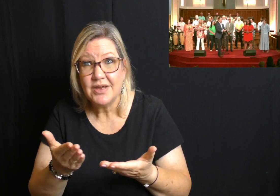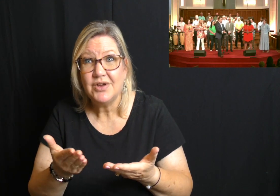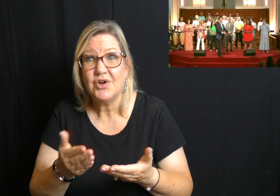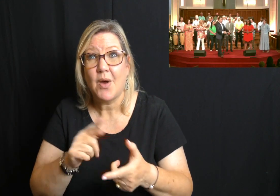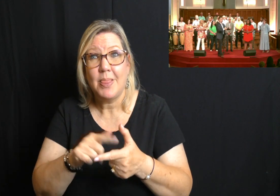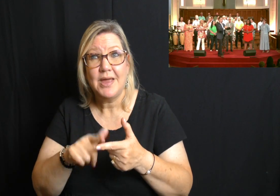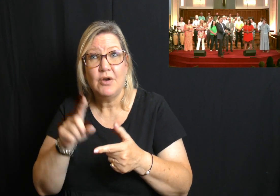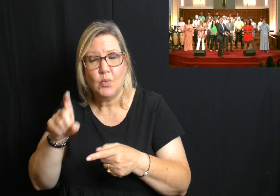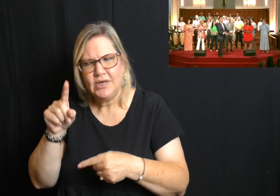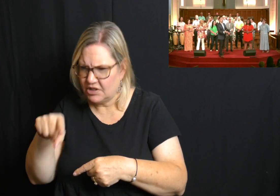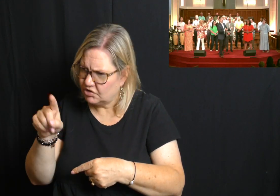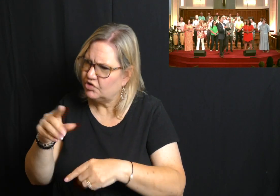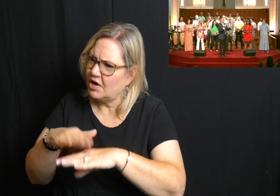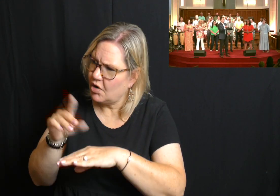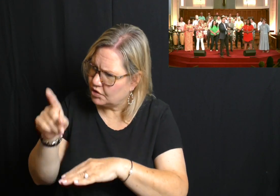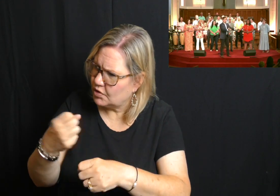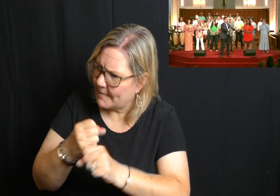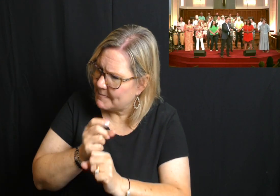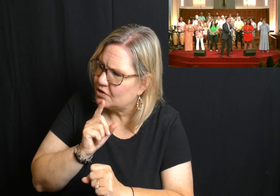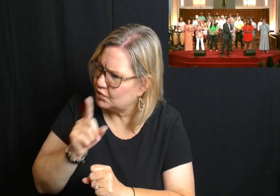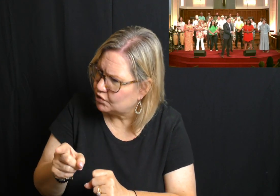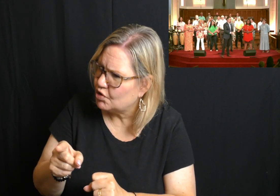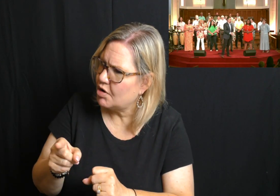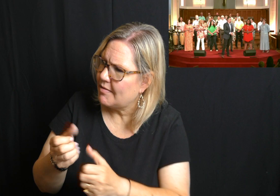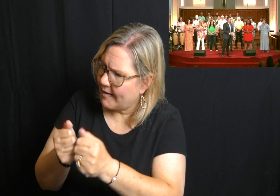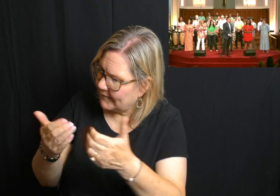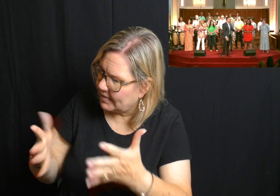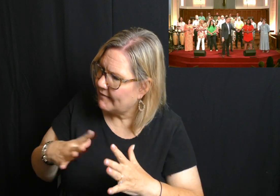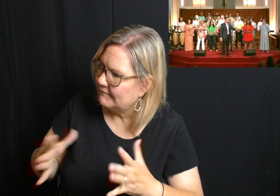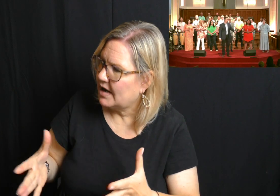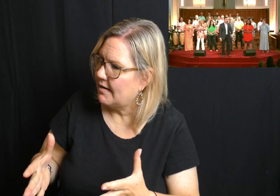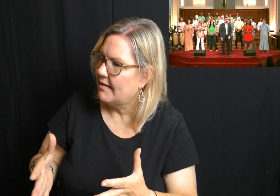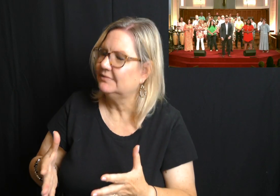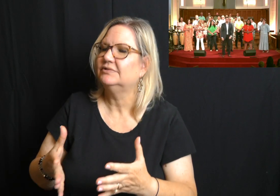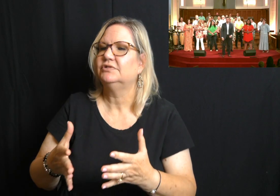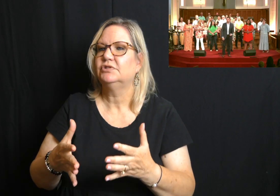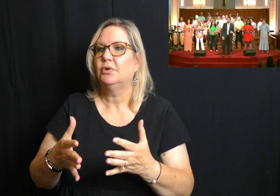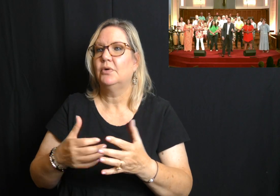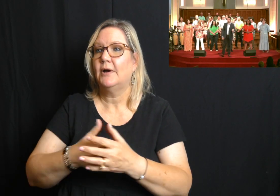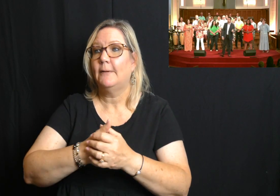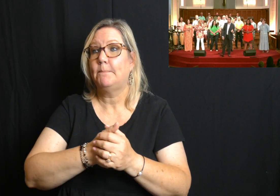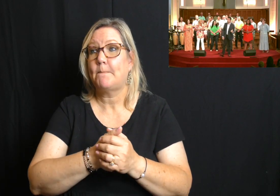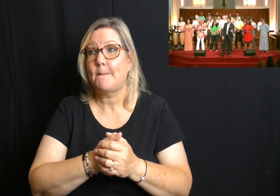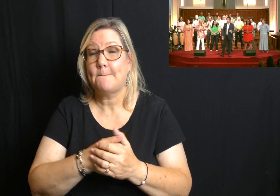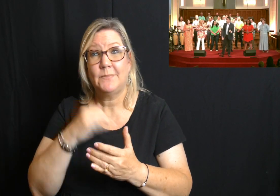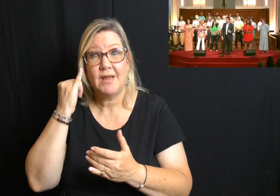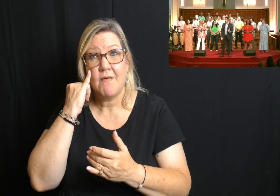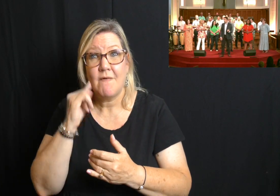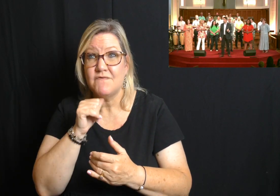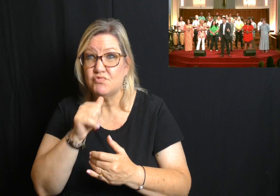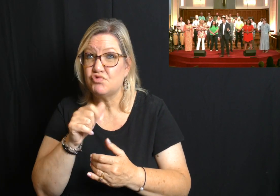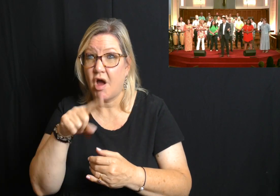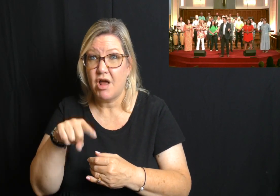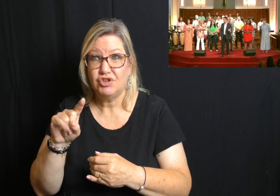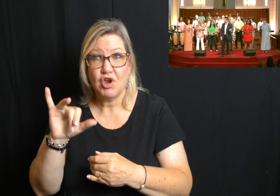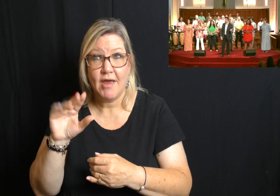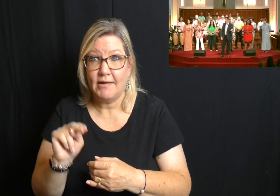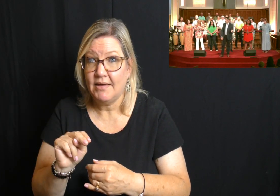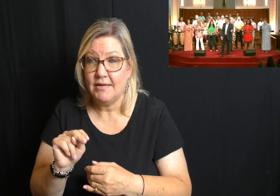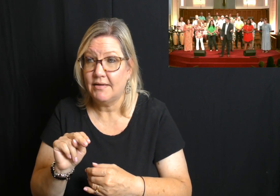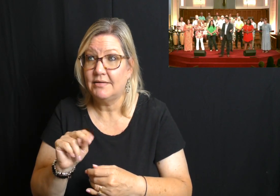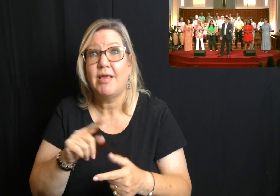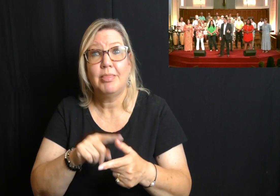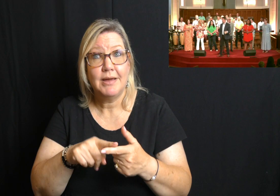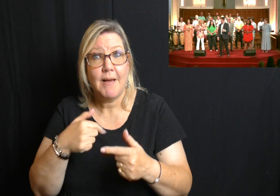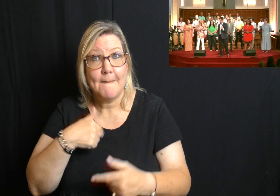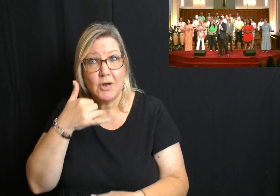and then check on you to make sure that everything's going good with you. That's why I tell our students. If you don't check in and I know that you're not here, I'm going to